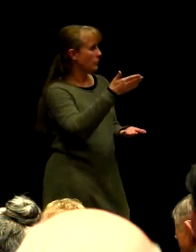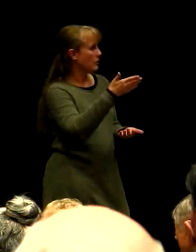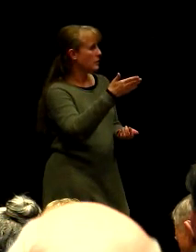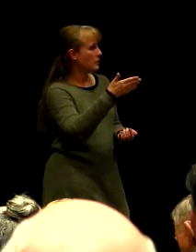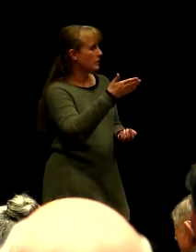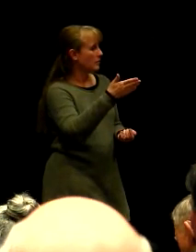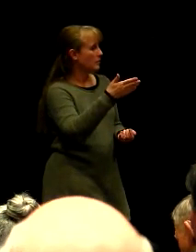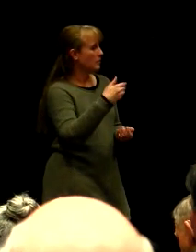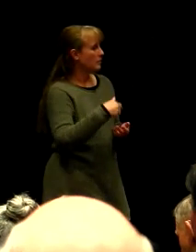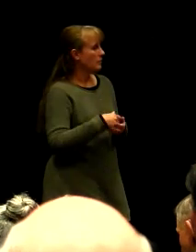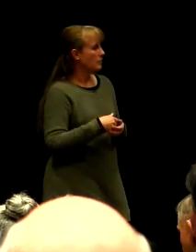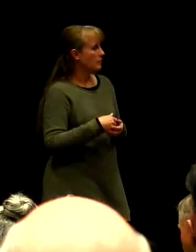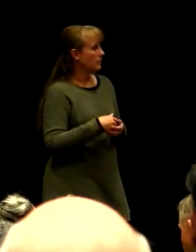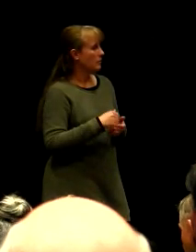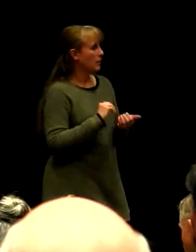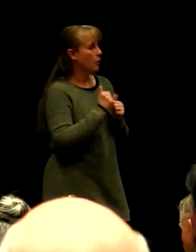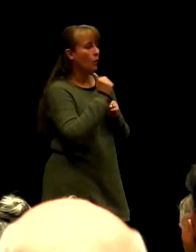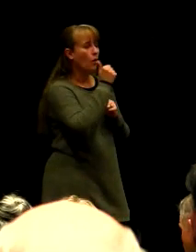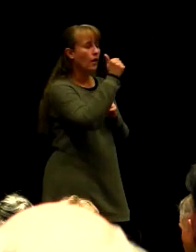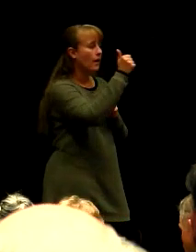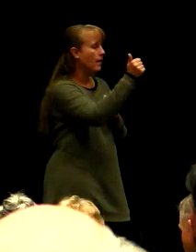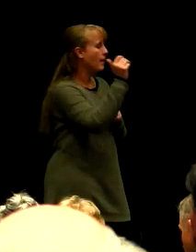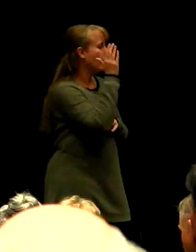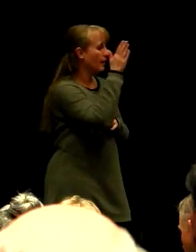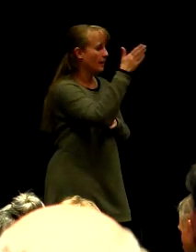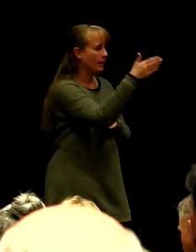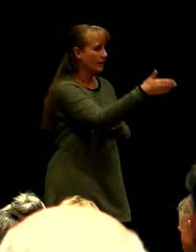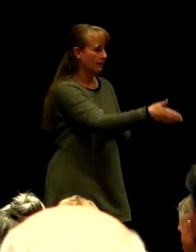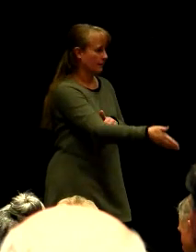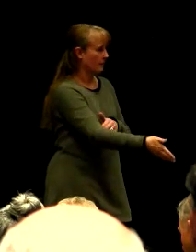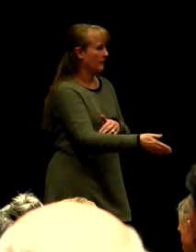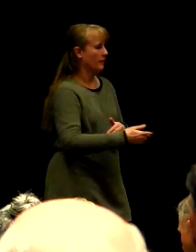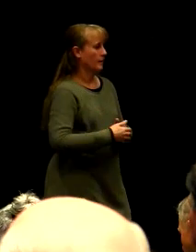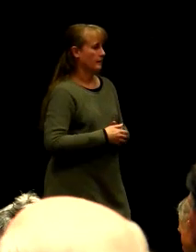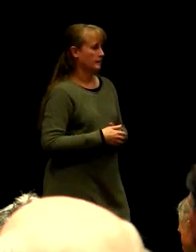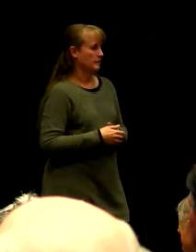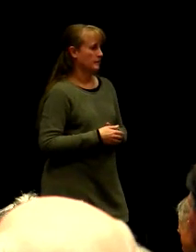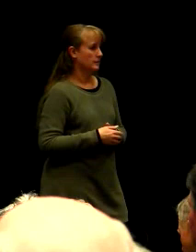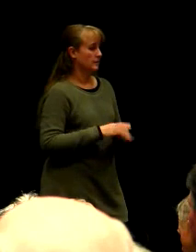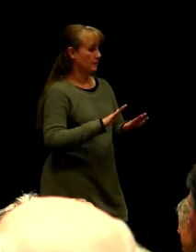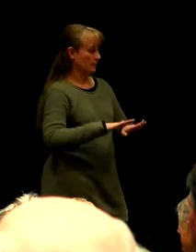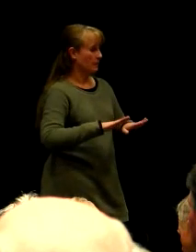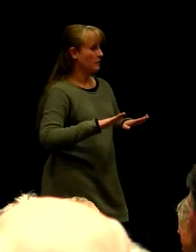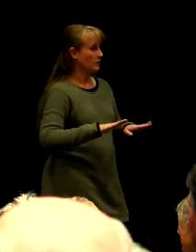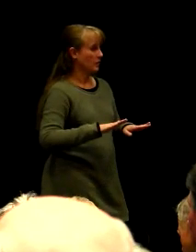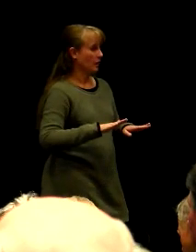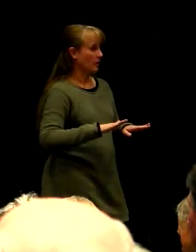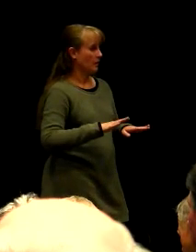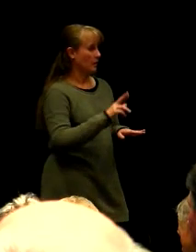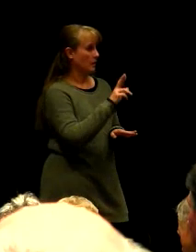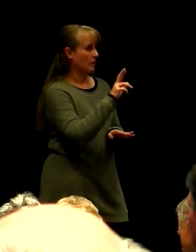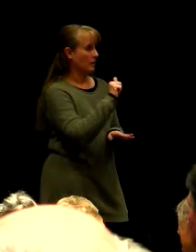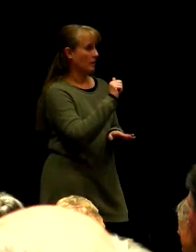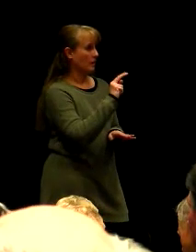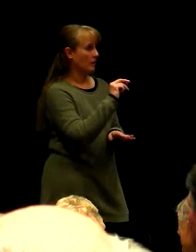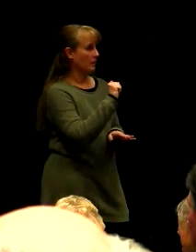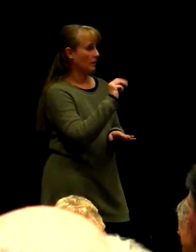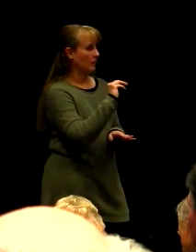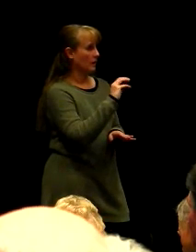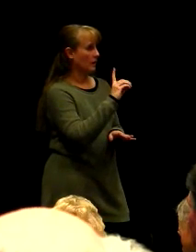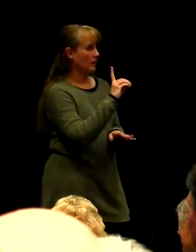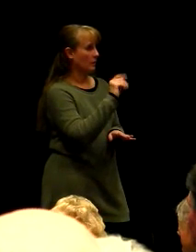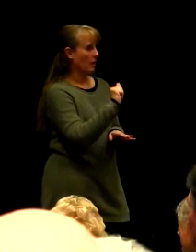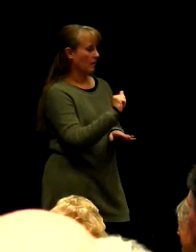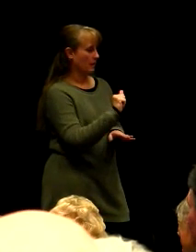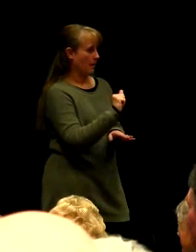way down the line, the child, Vanamonde, as the